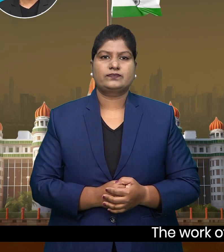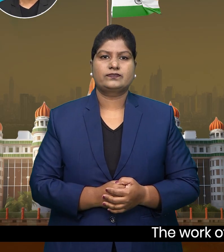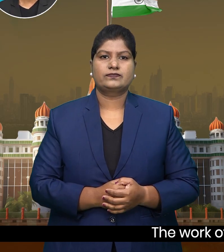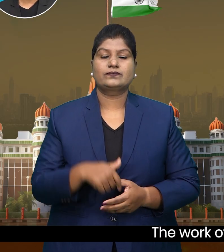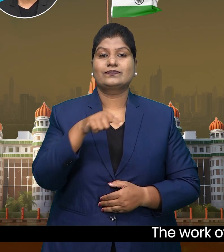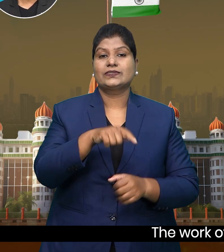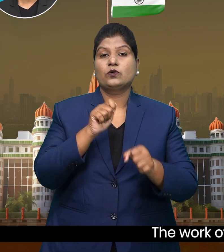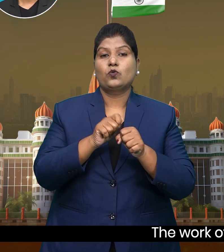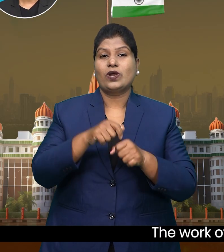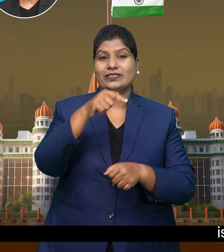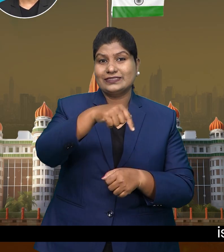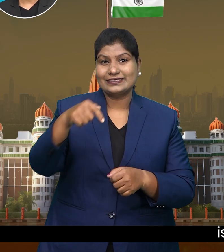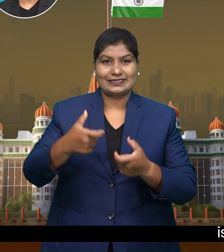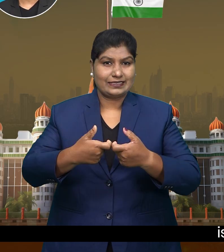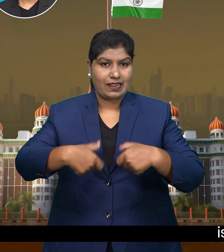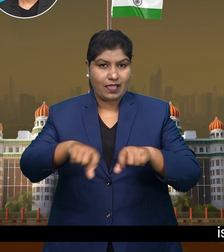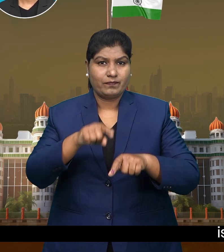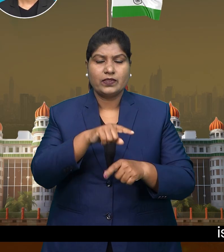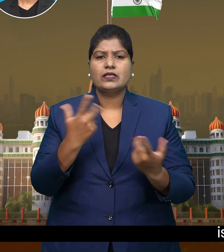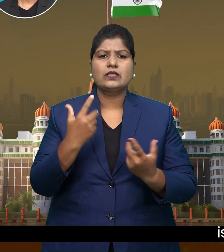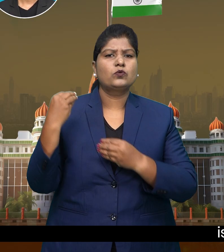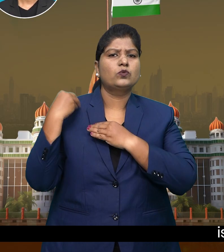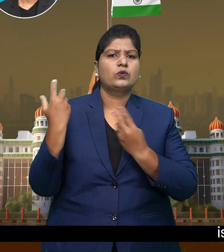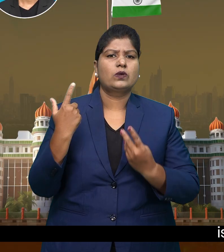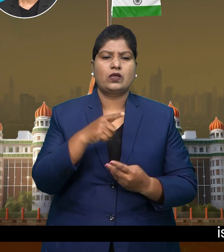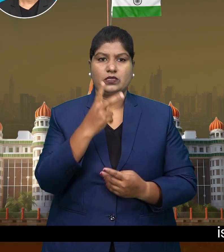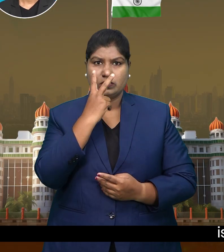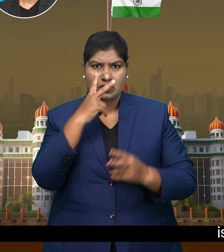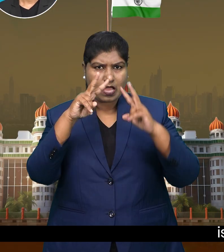The work of these committees is to review